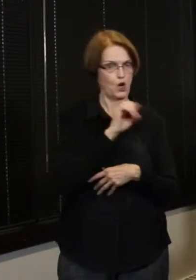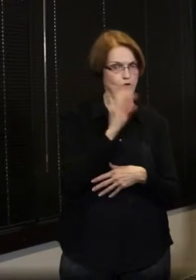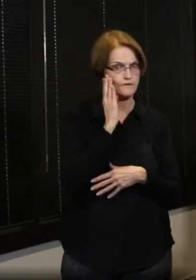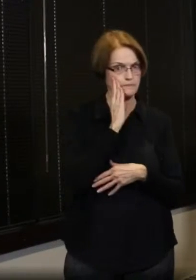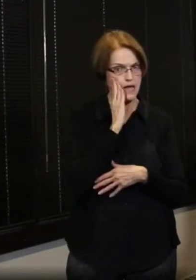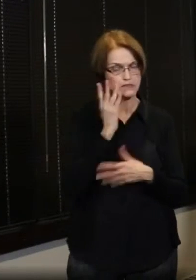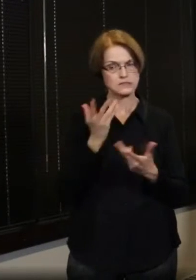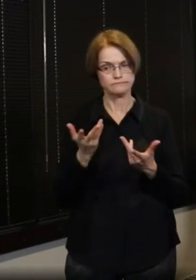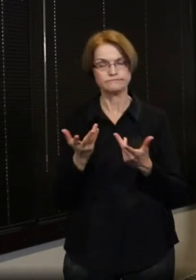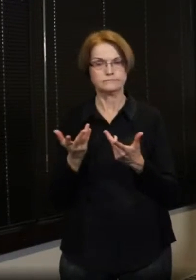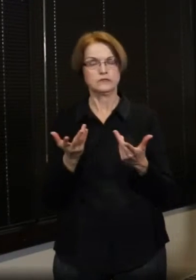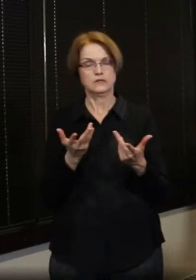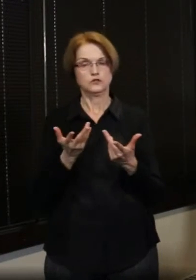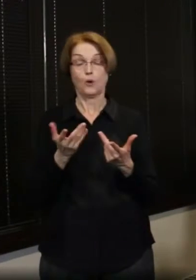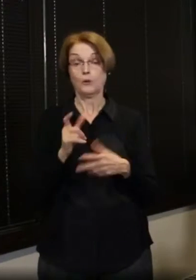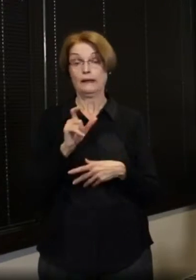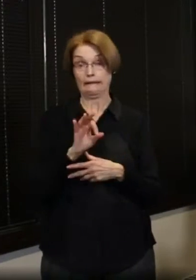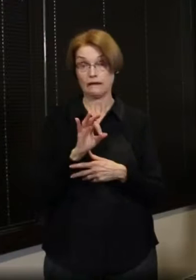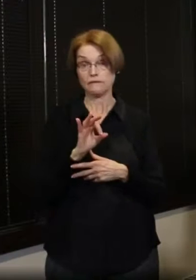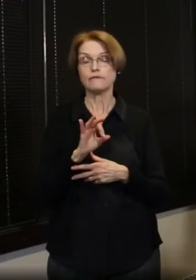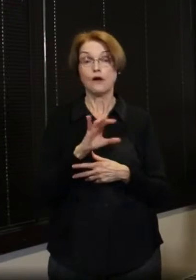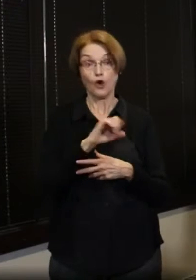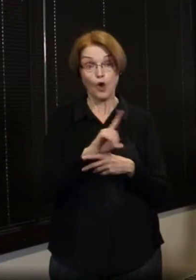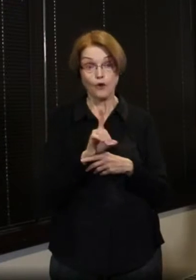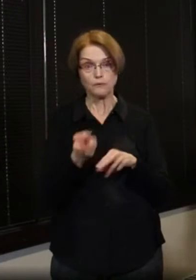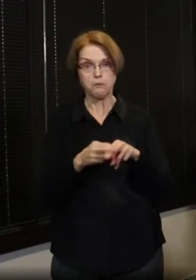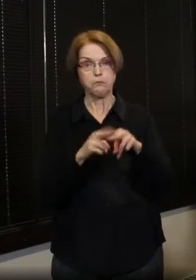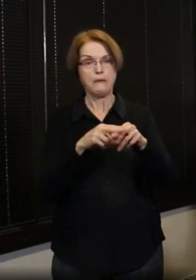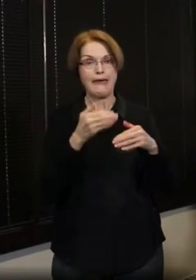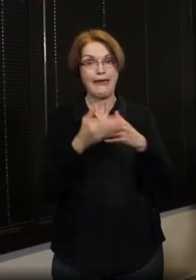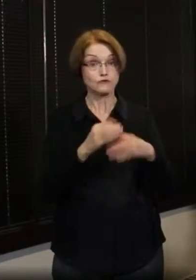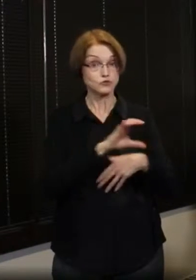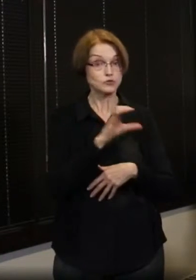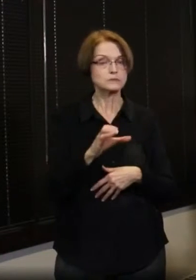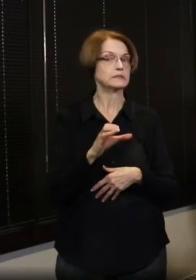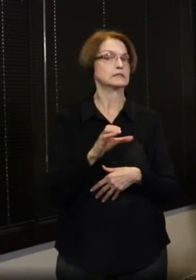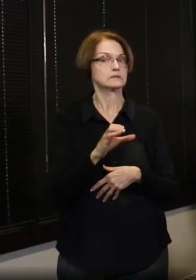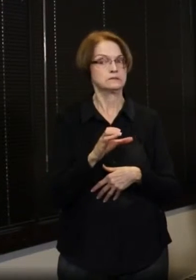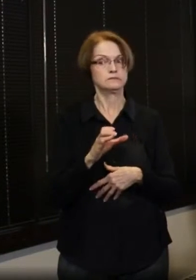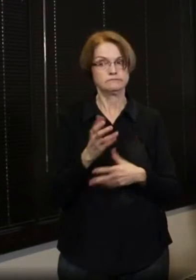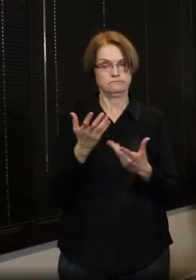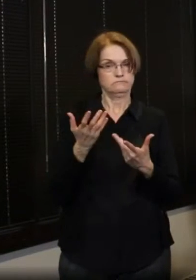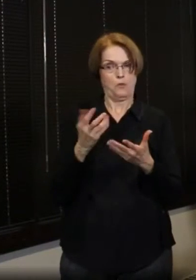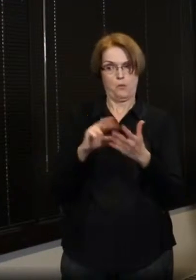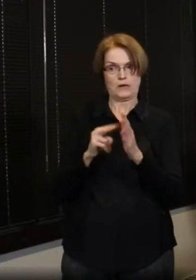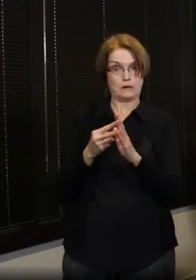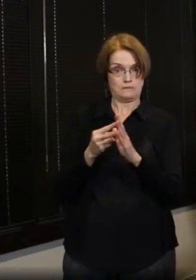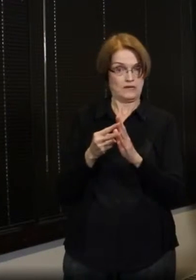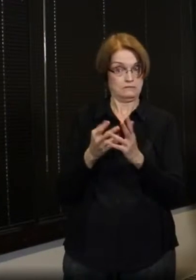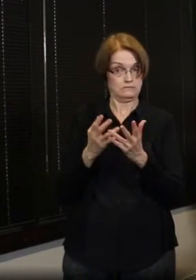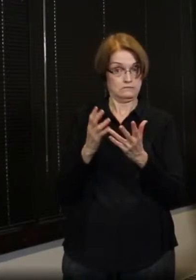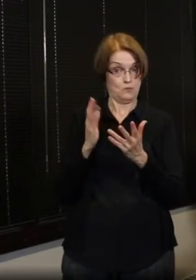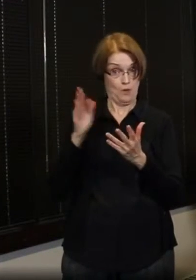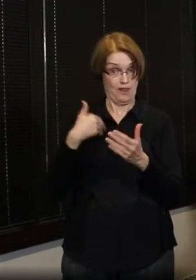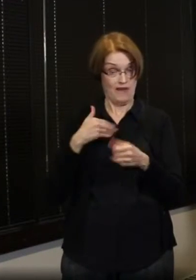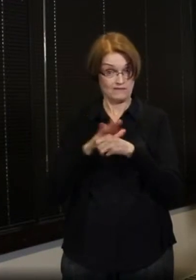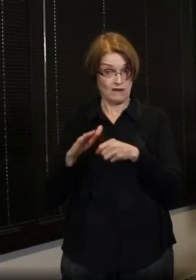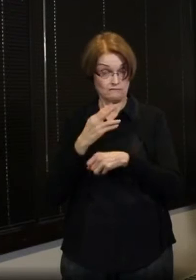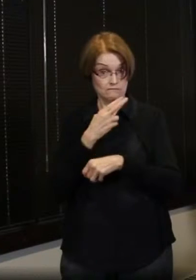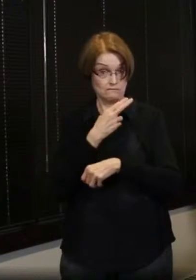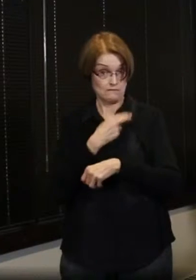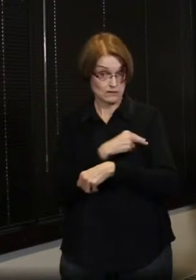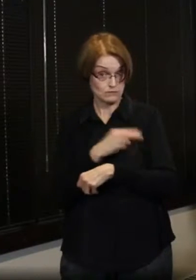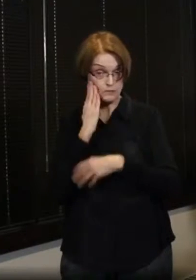have to proceed if there is a surge in cases after the holiday? Yeah, so as we mentioned in our percentages,